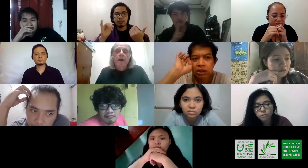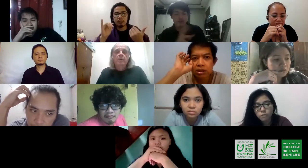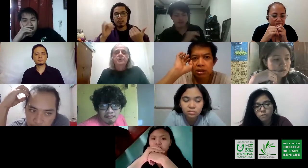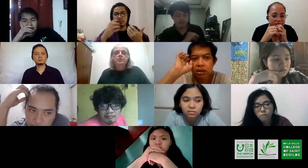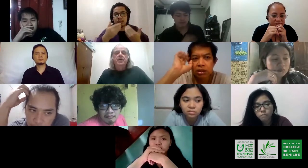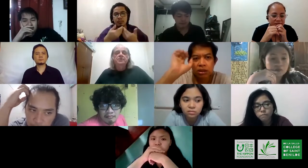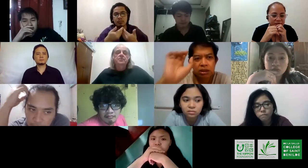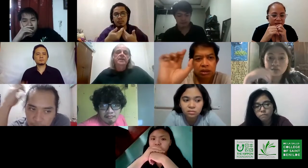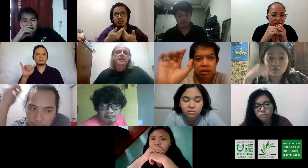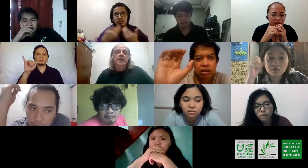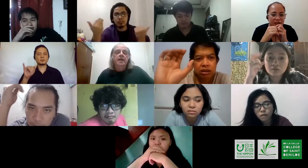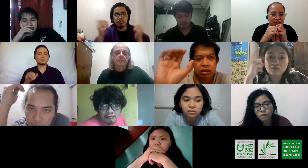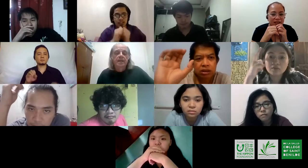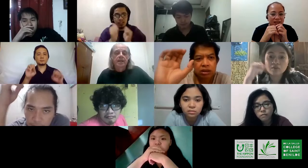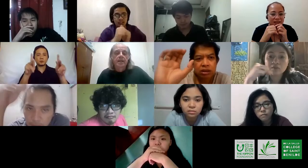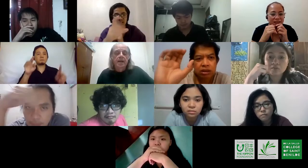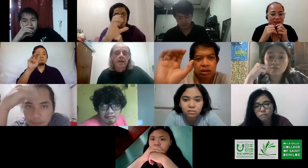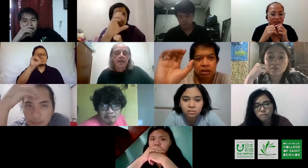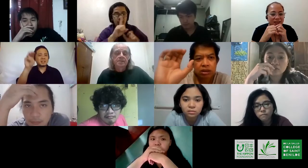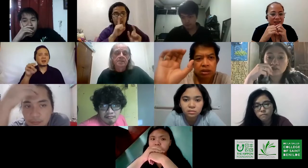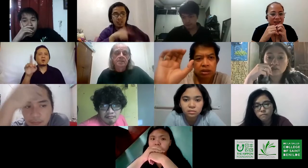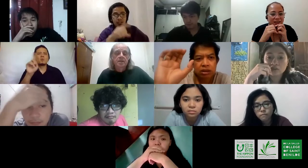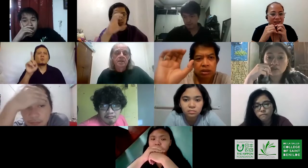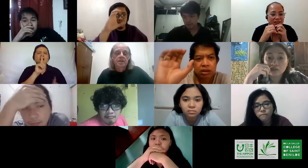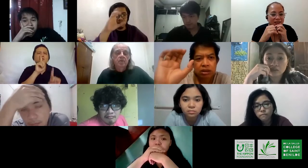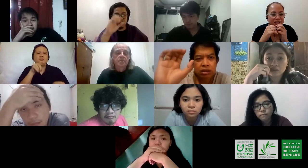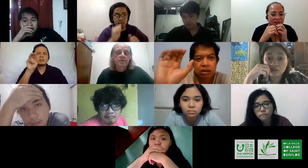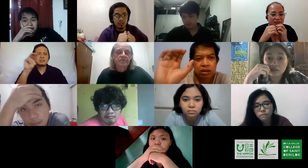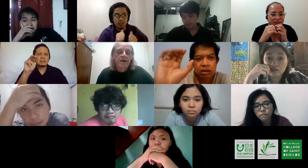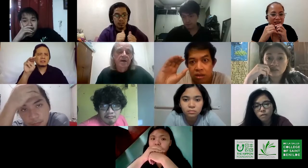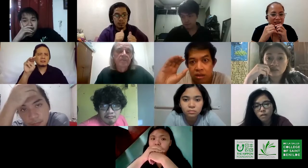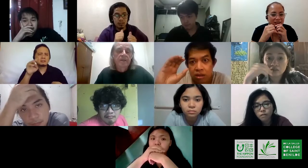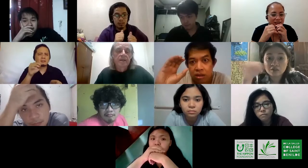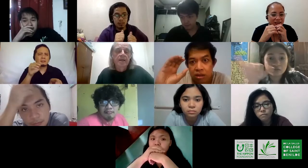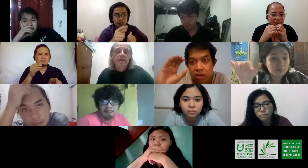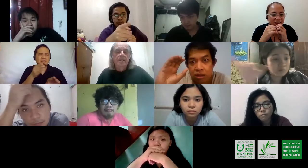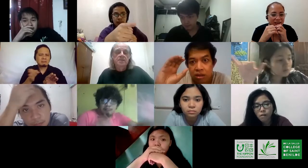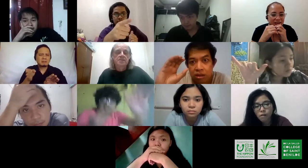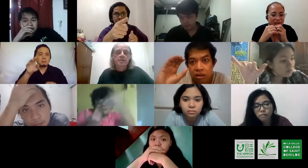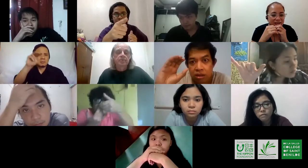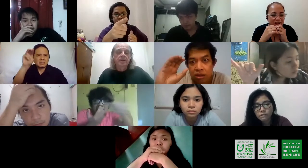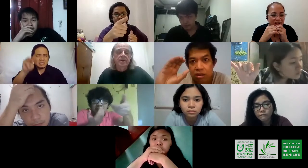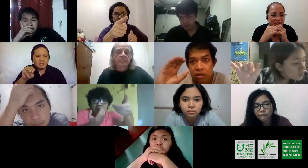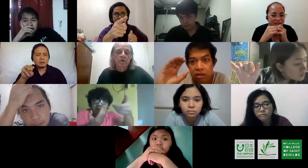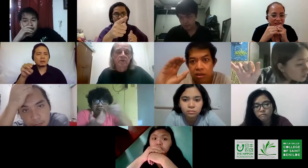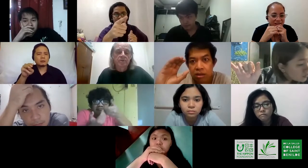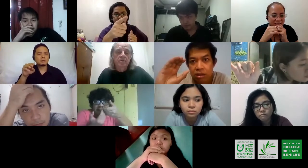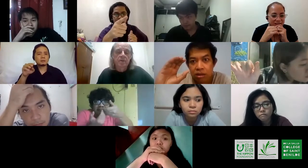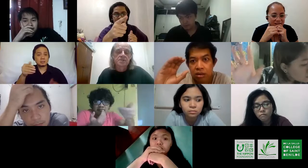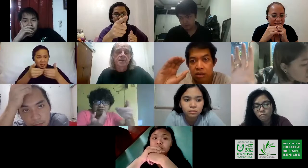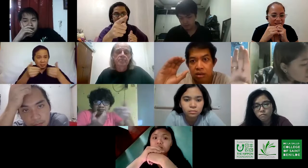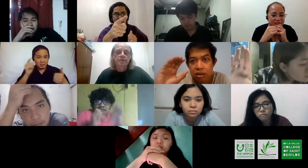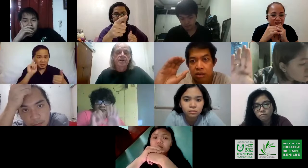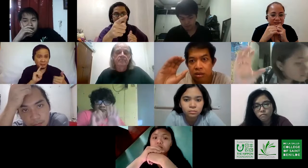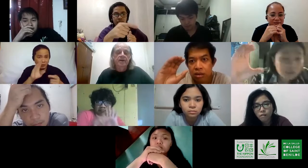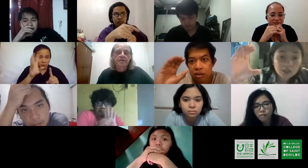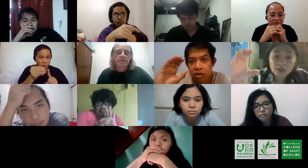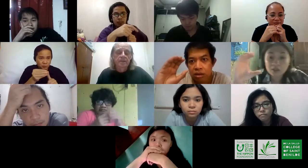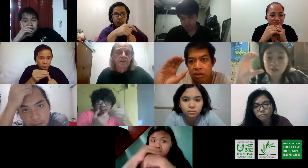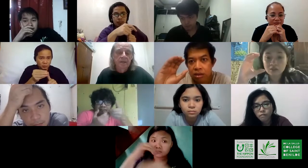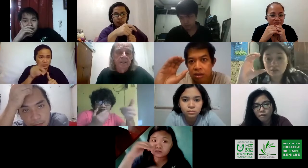Okay, how would you answer Manila? Manila has, question 5, Manila has a separate deaf culture, a separate